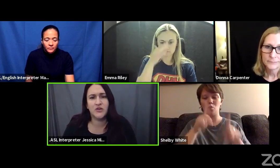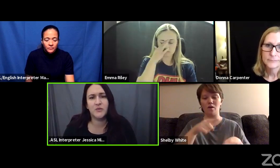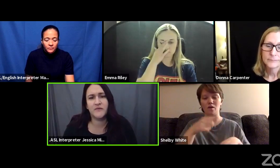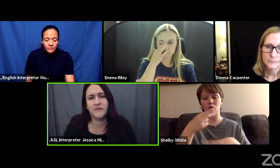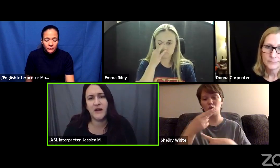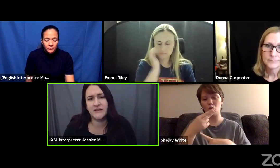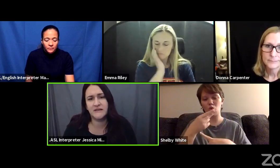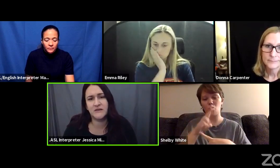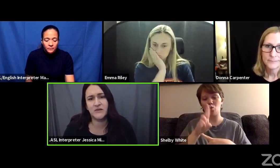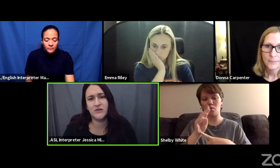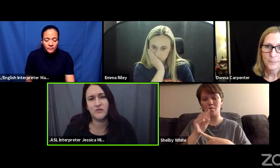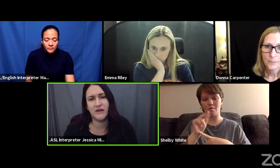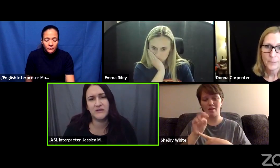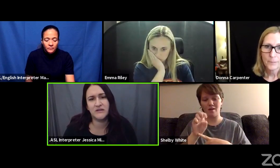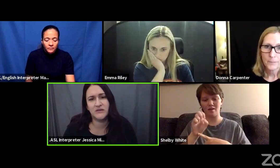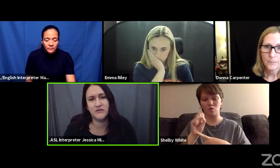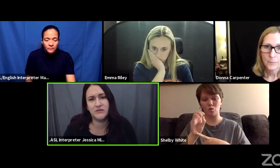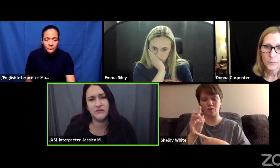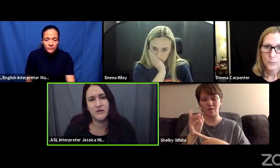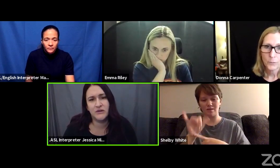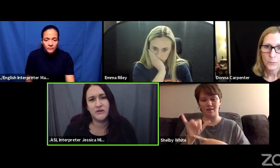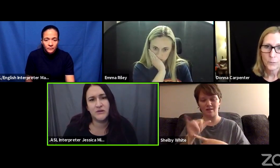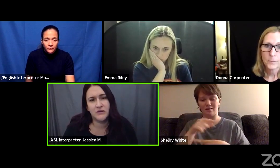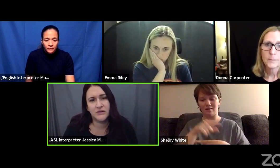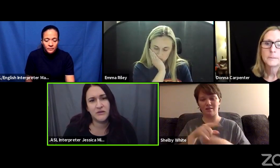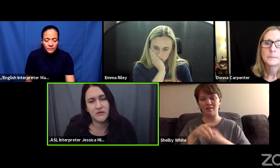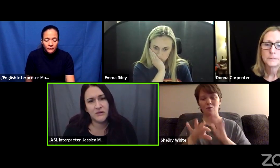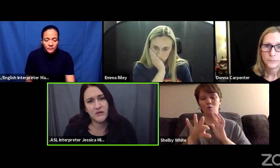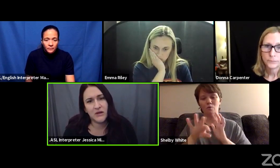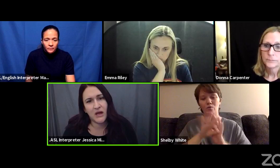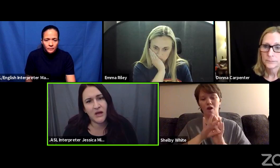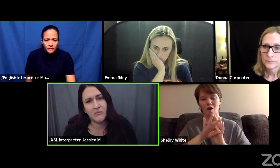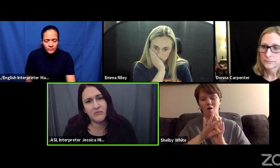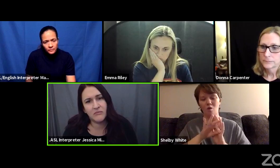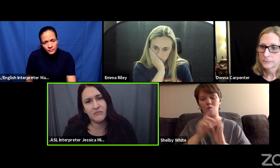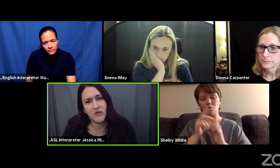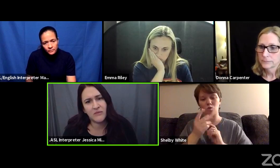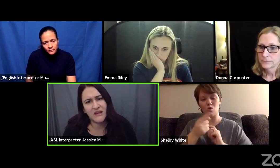there was a group of friends who went to